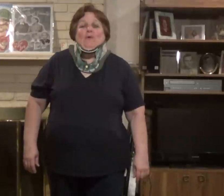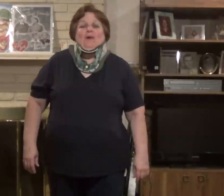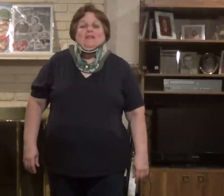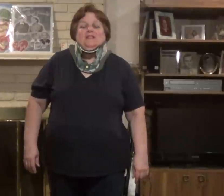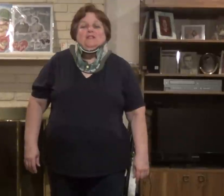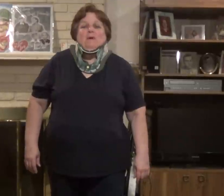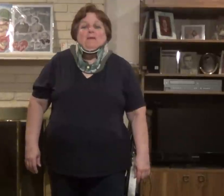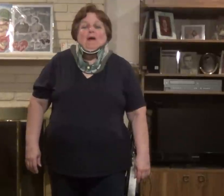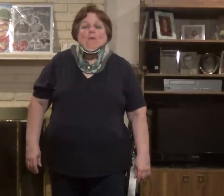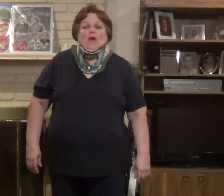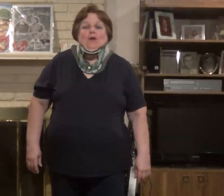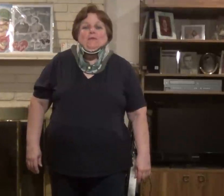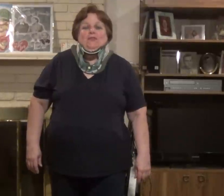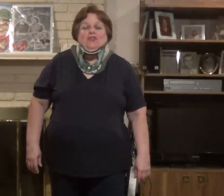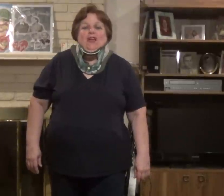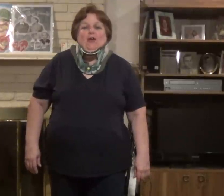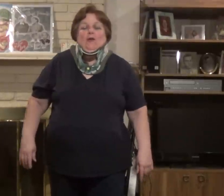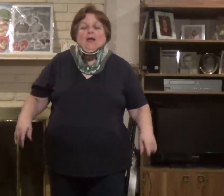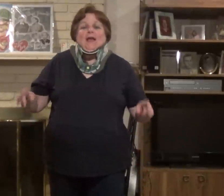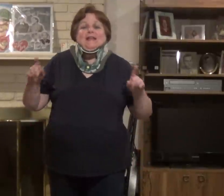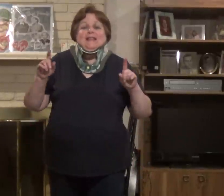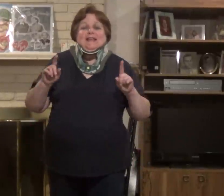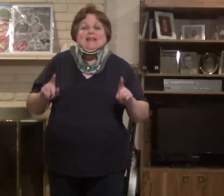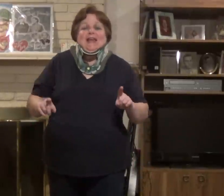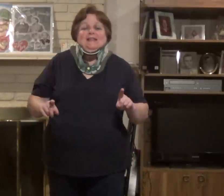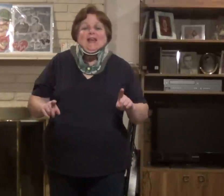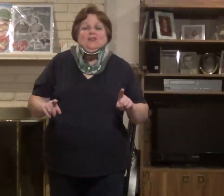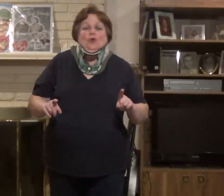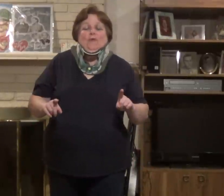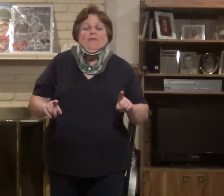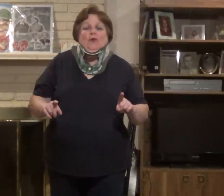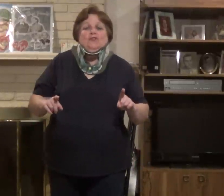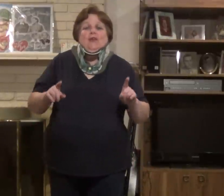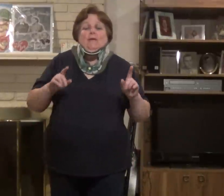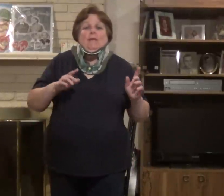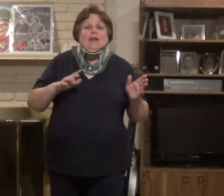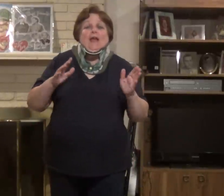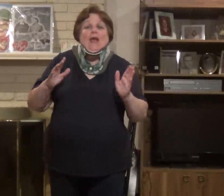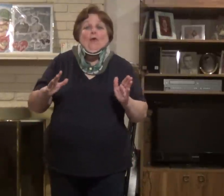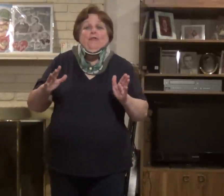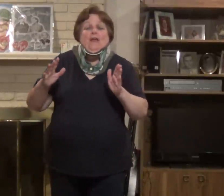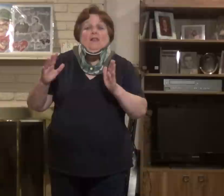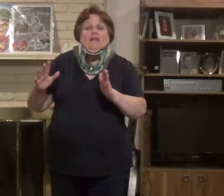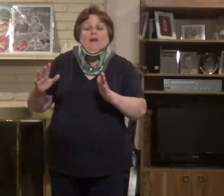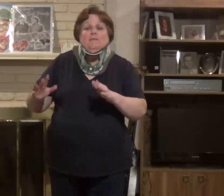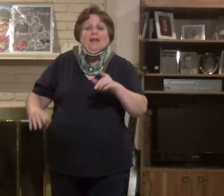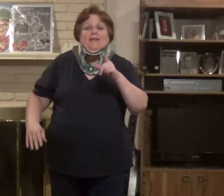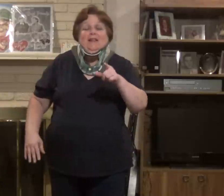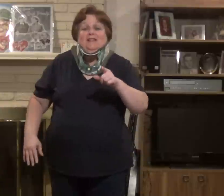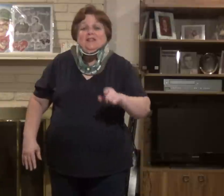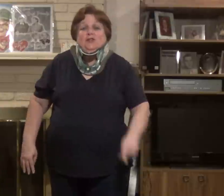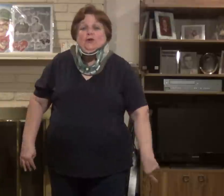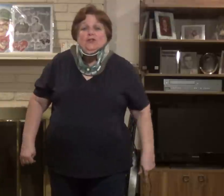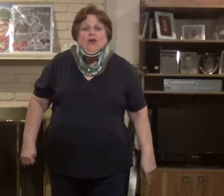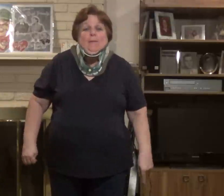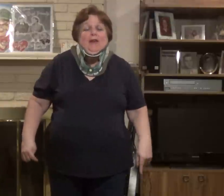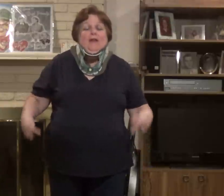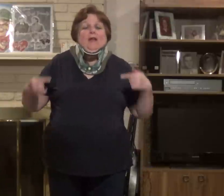everyone. This is Money Mom. Welcome to the channel. Today is October 1st. Kind of health and life update. Let's get started and talk about it.